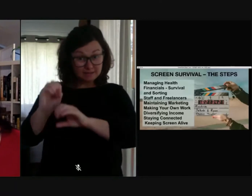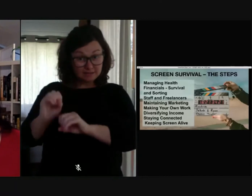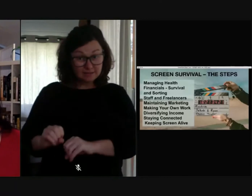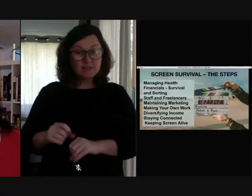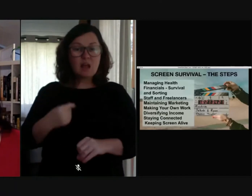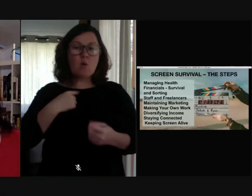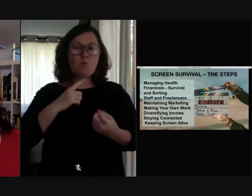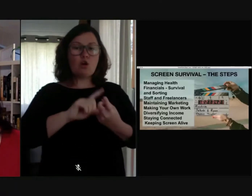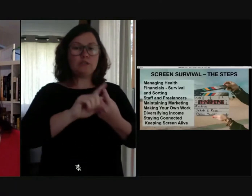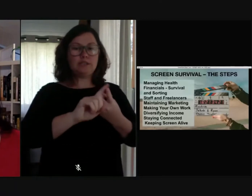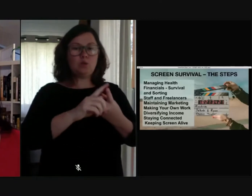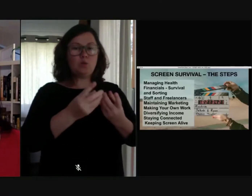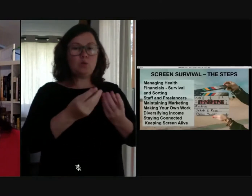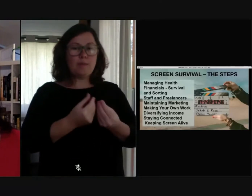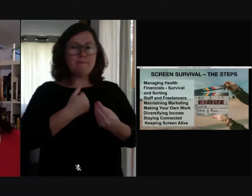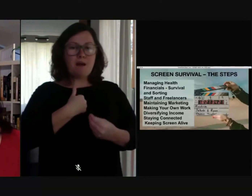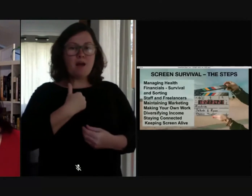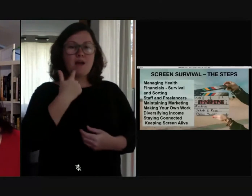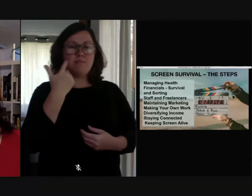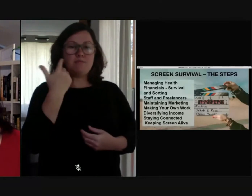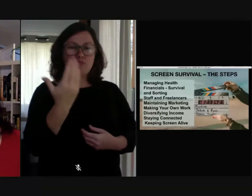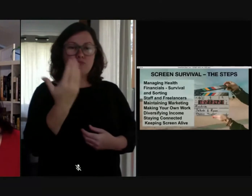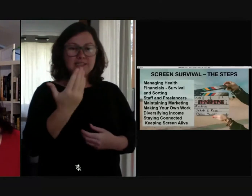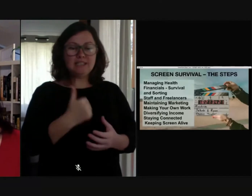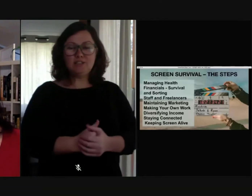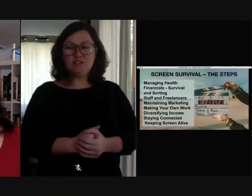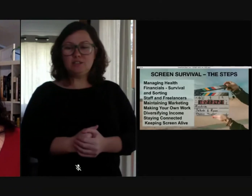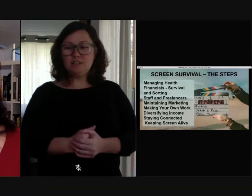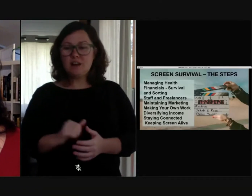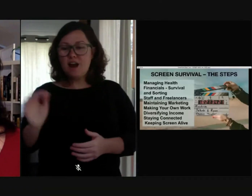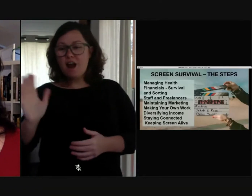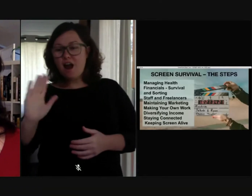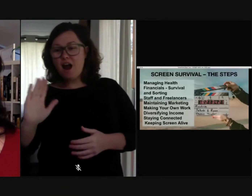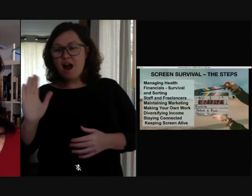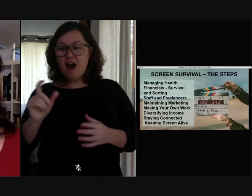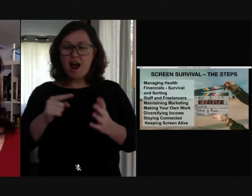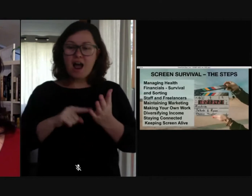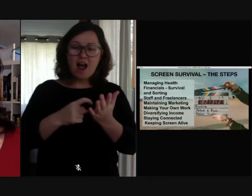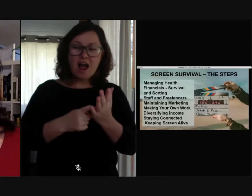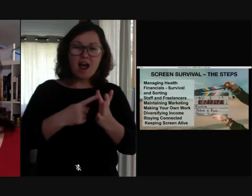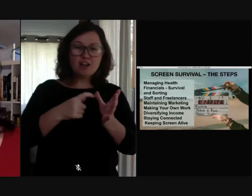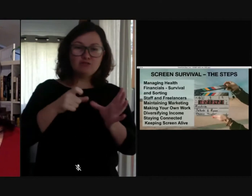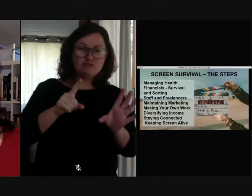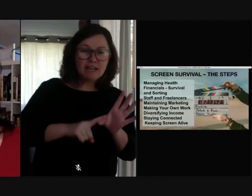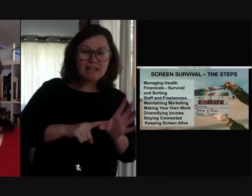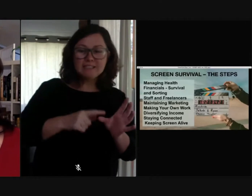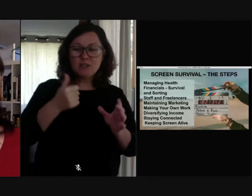Hi, everyone. Hi, Dev. Oh, hi, Tracy. Lovely to see a few familiar names there.